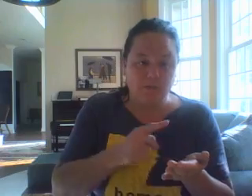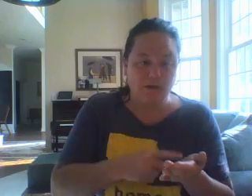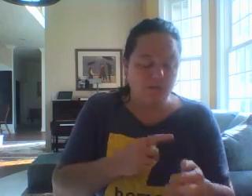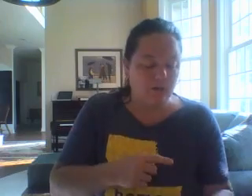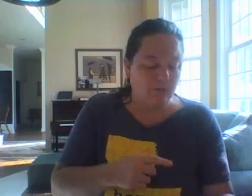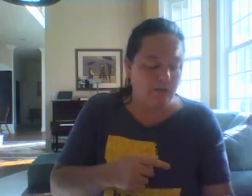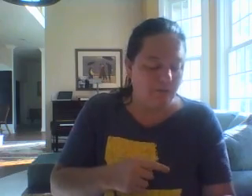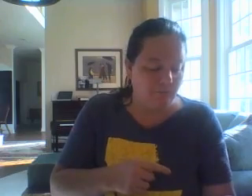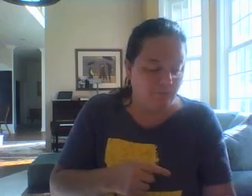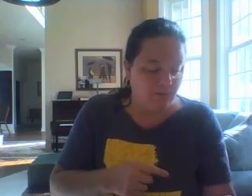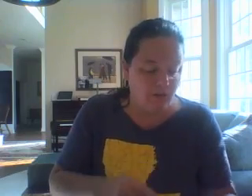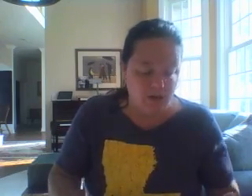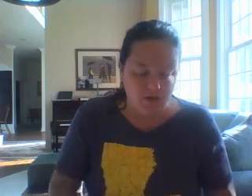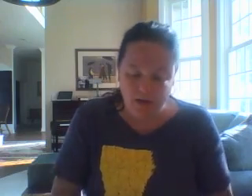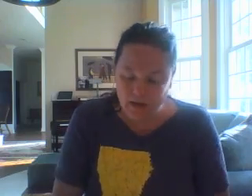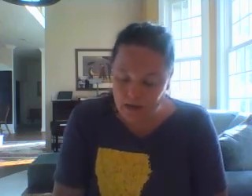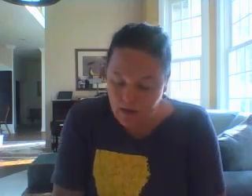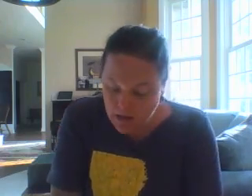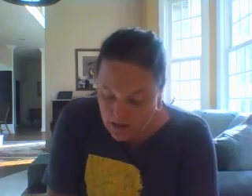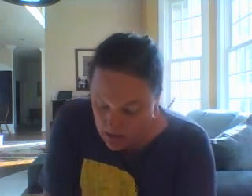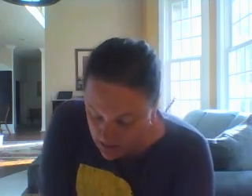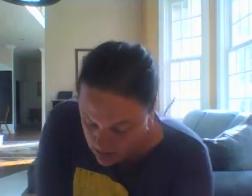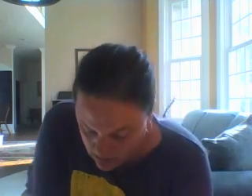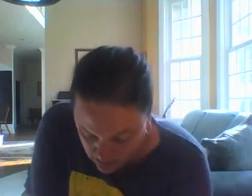that as frequently. Okay.